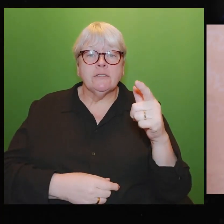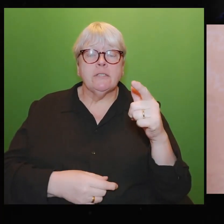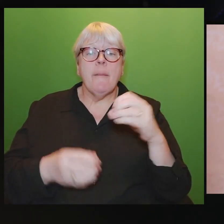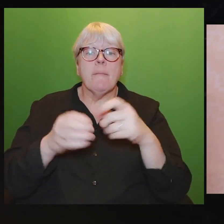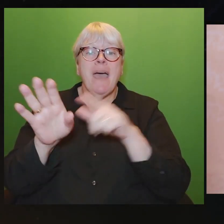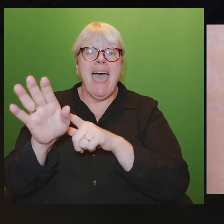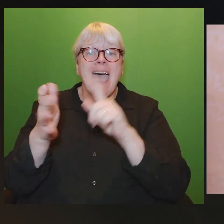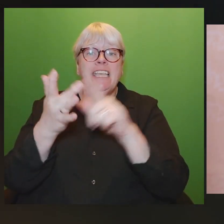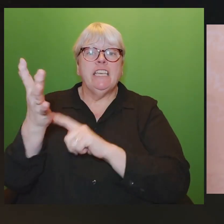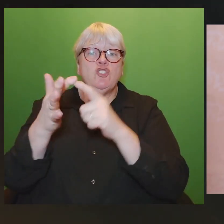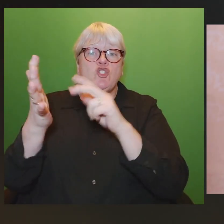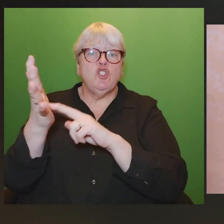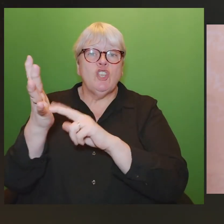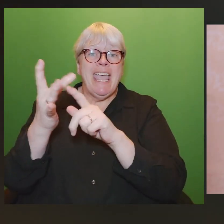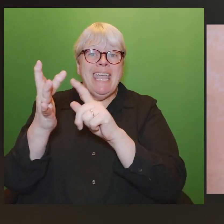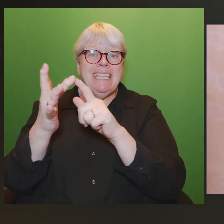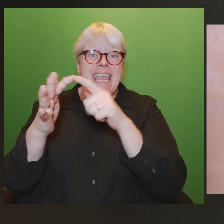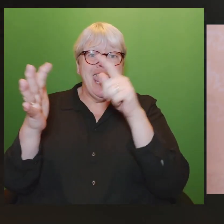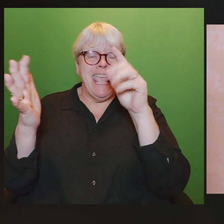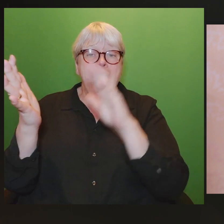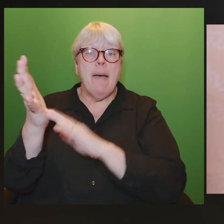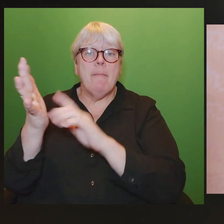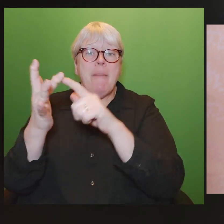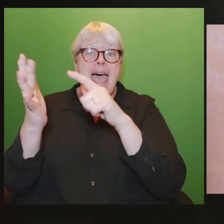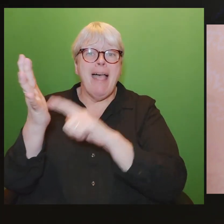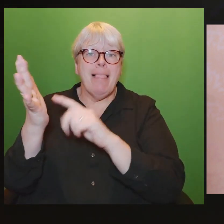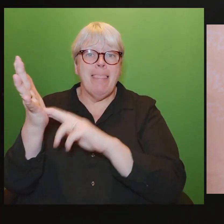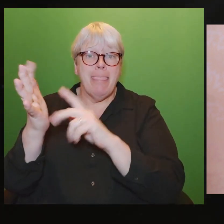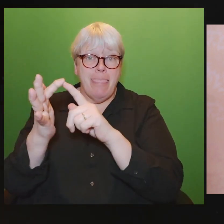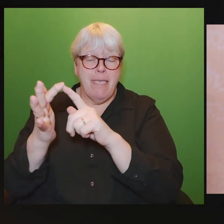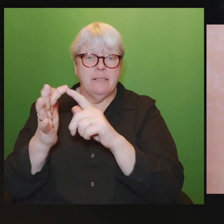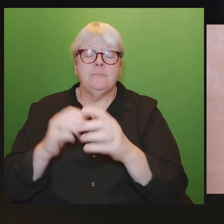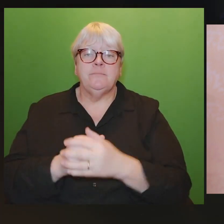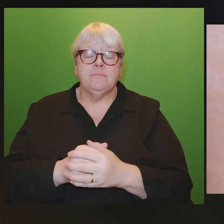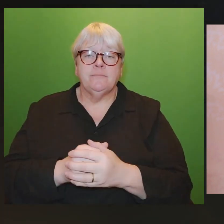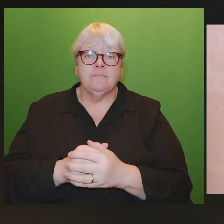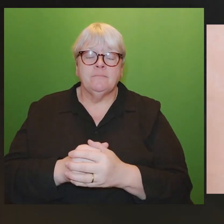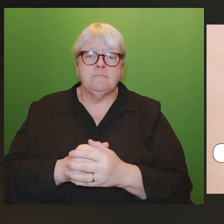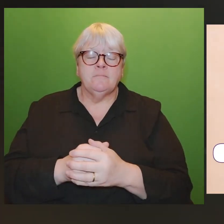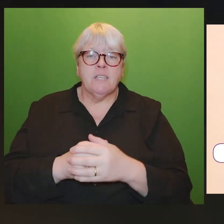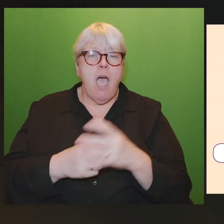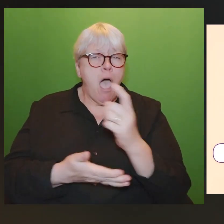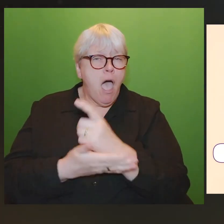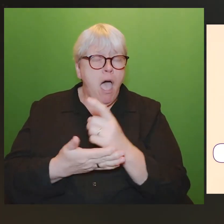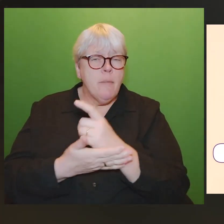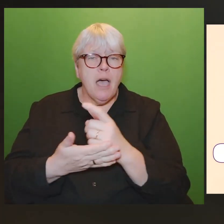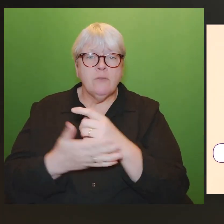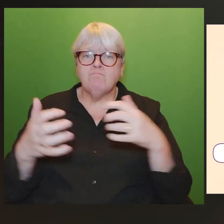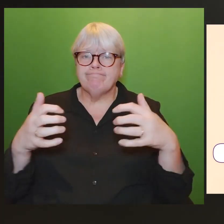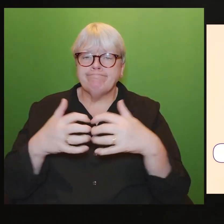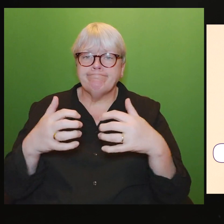of our theme, we asked Jennie 3 questions, and the first is, where did your journey start? And my